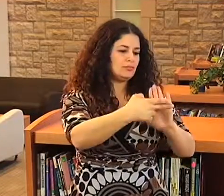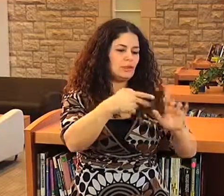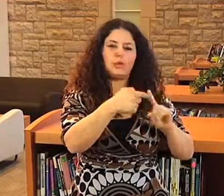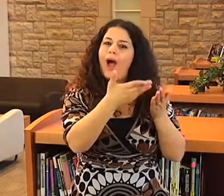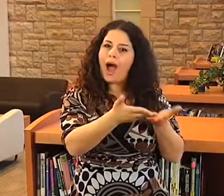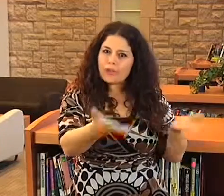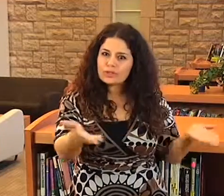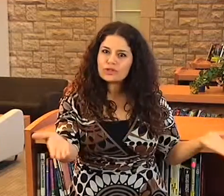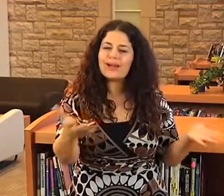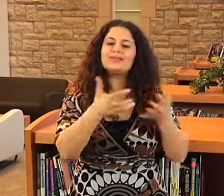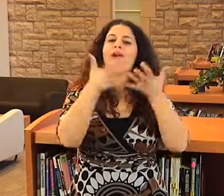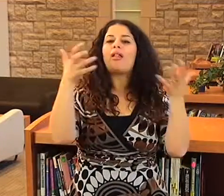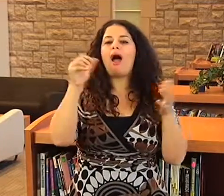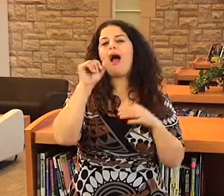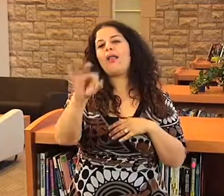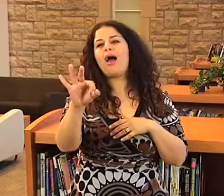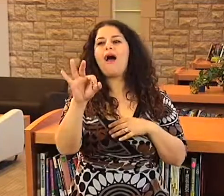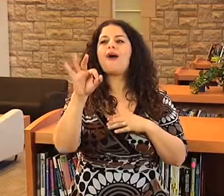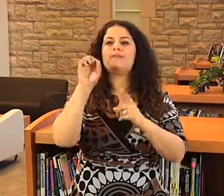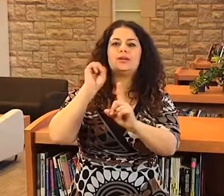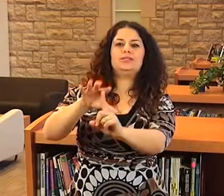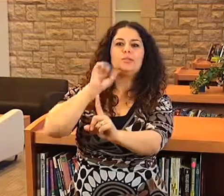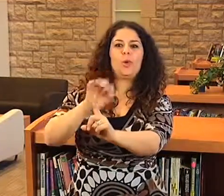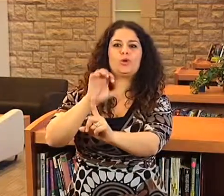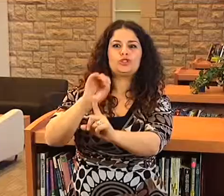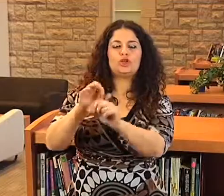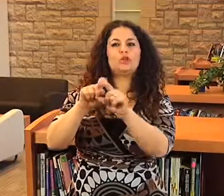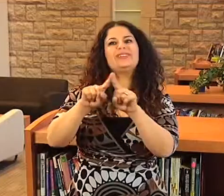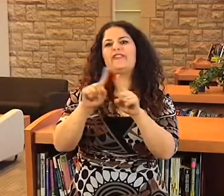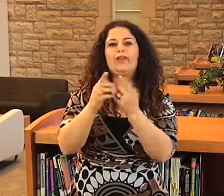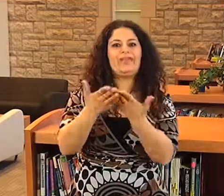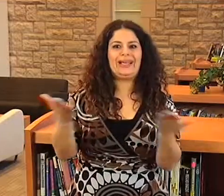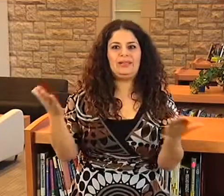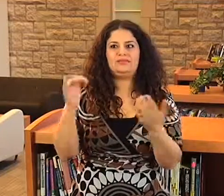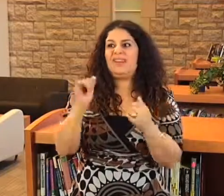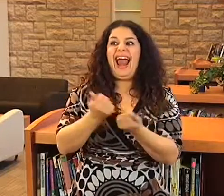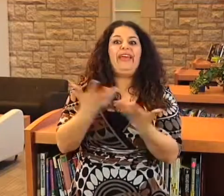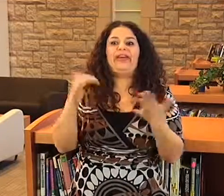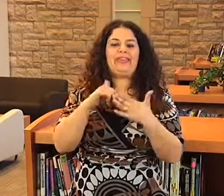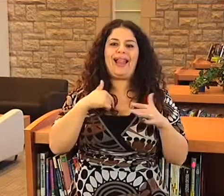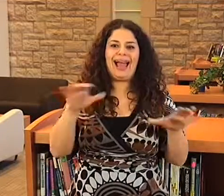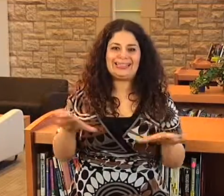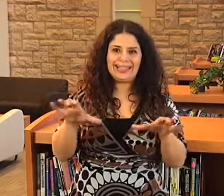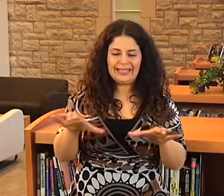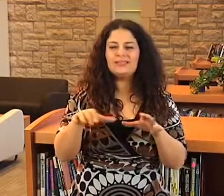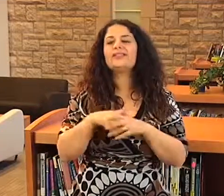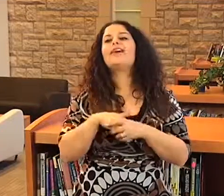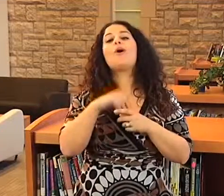the vocabulary words. They did a lot of exposure for me to everything that I